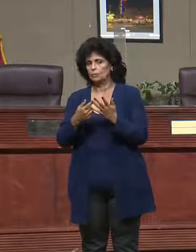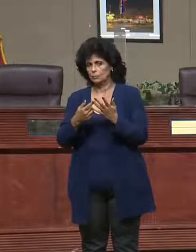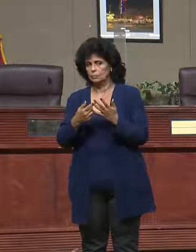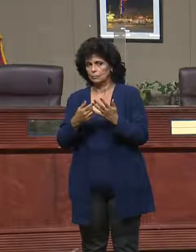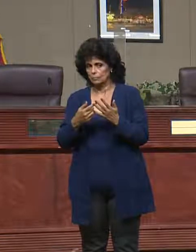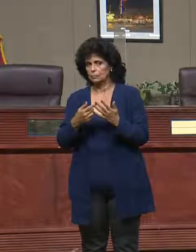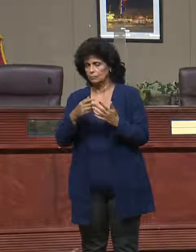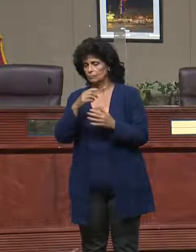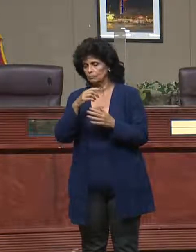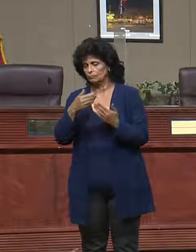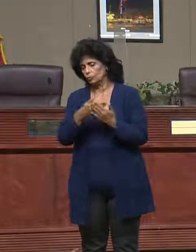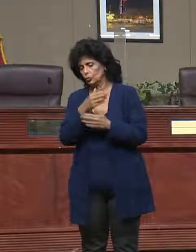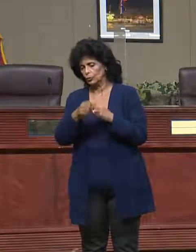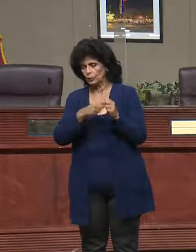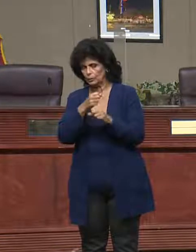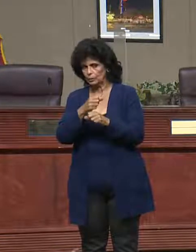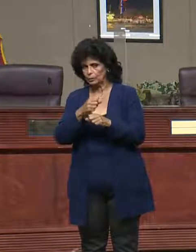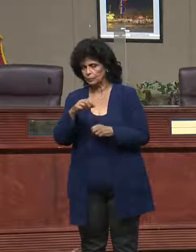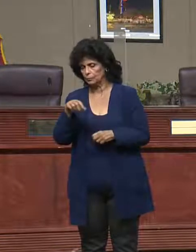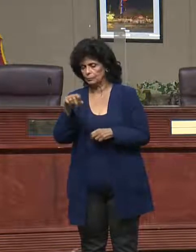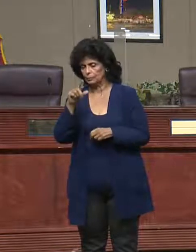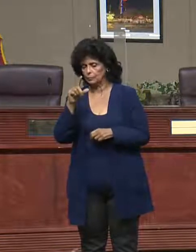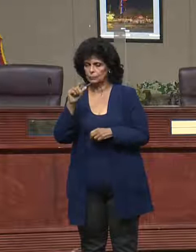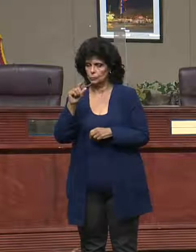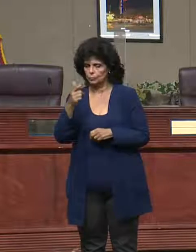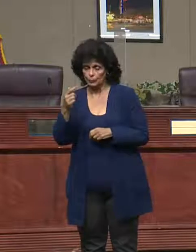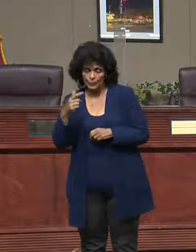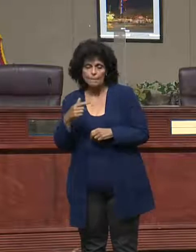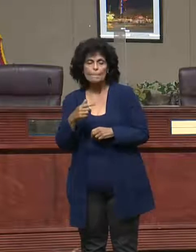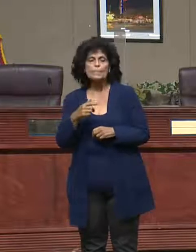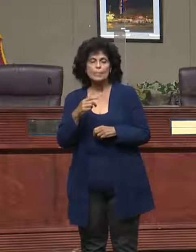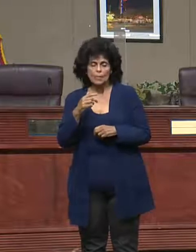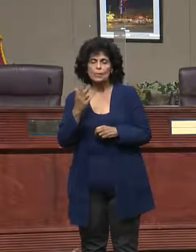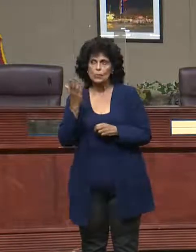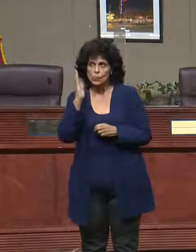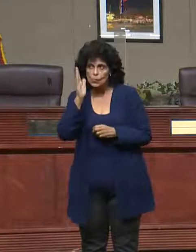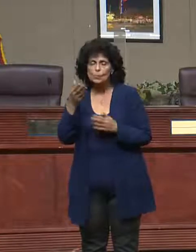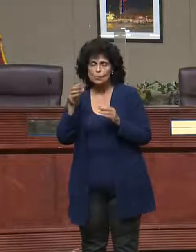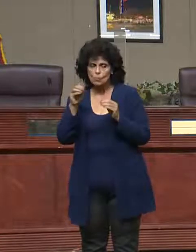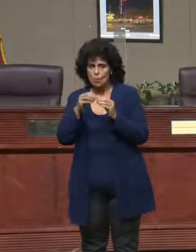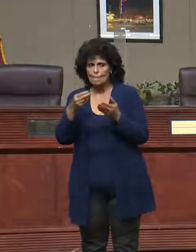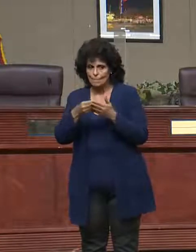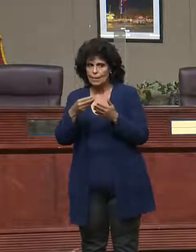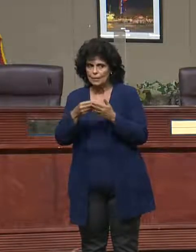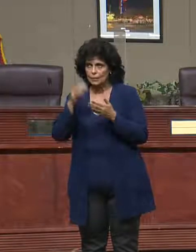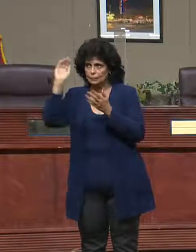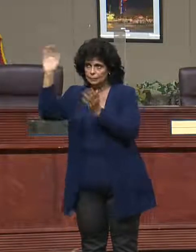another allocation that would be